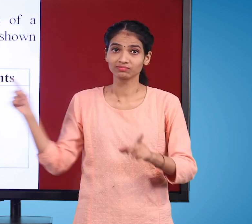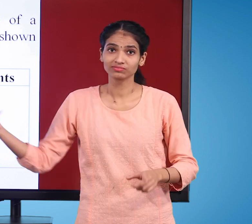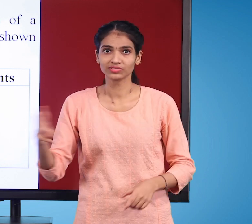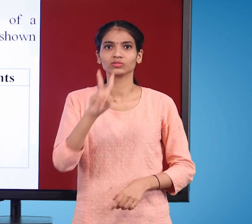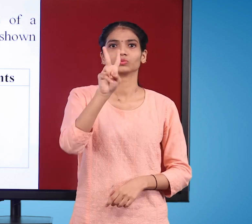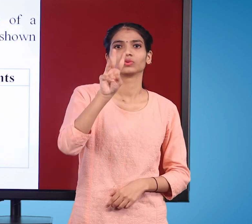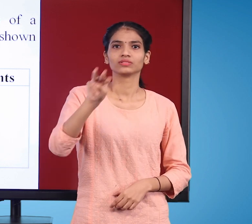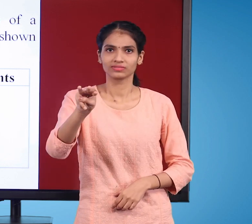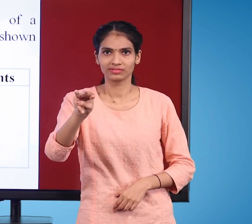2000.